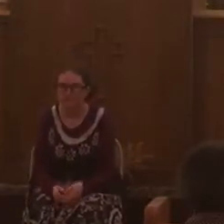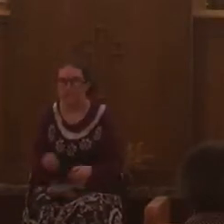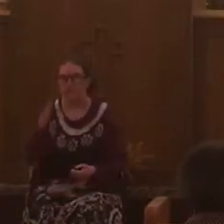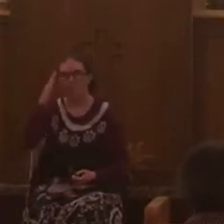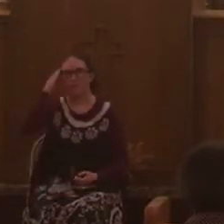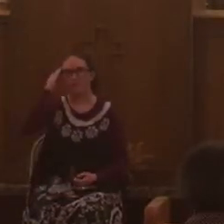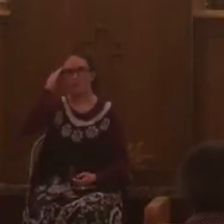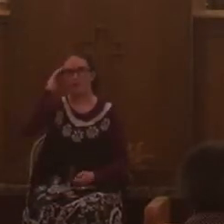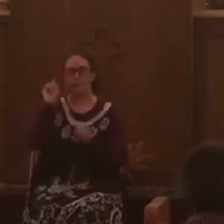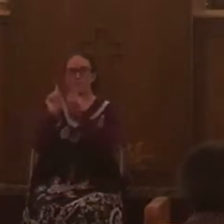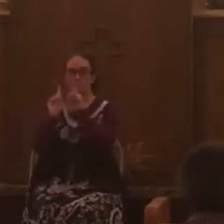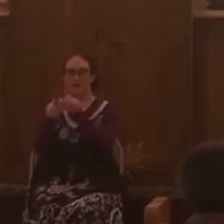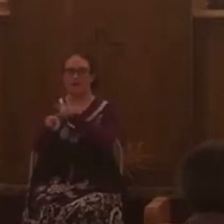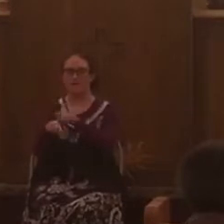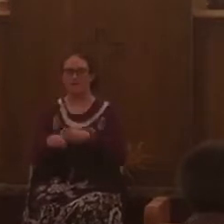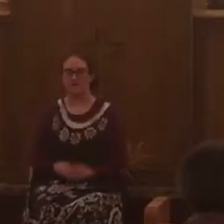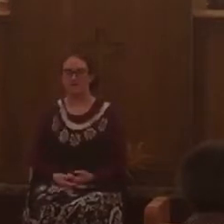that has the answer